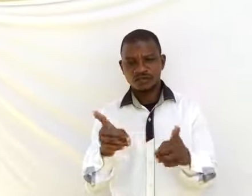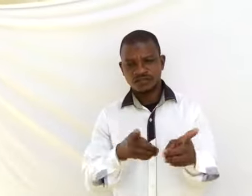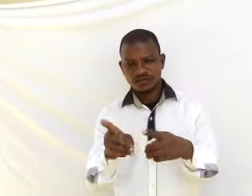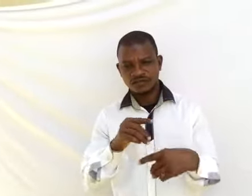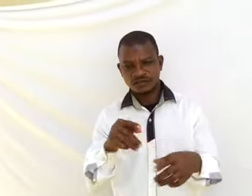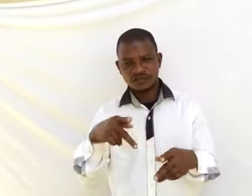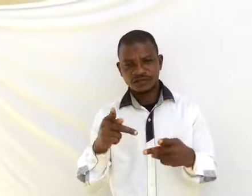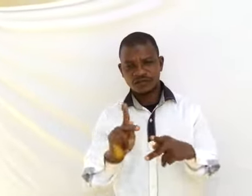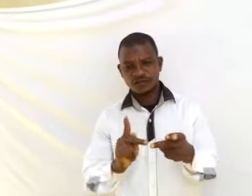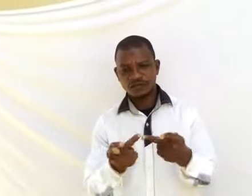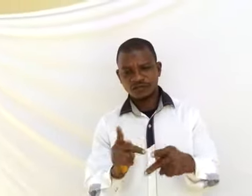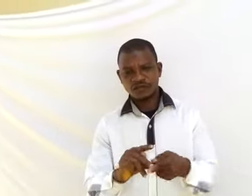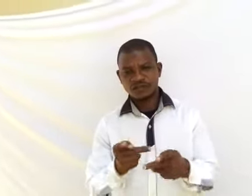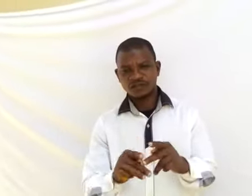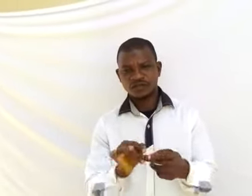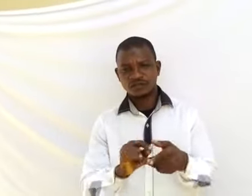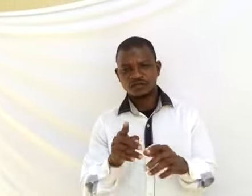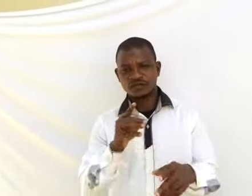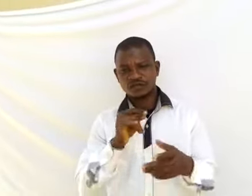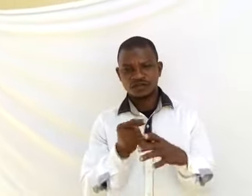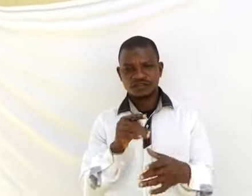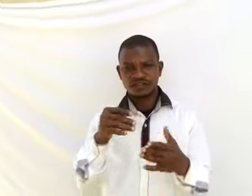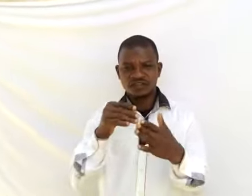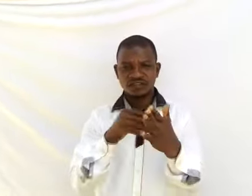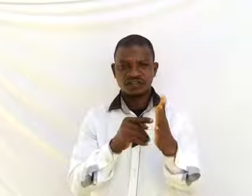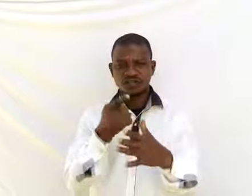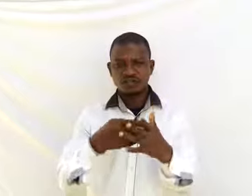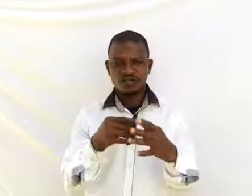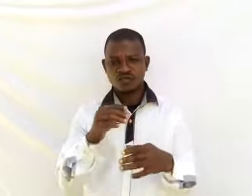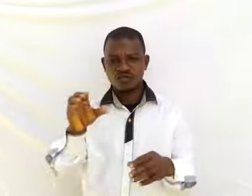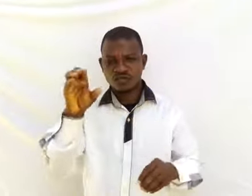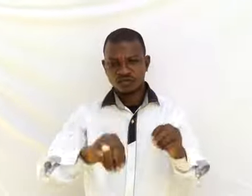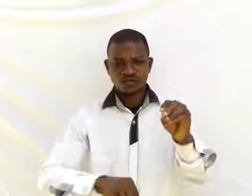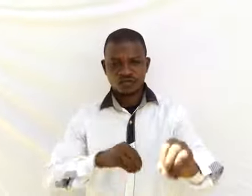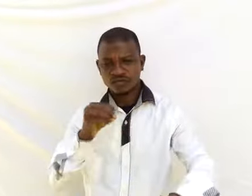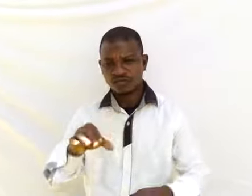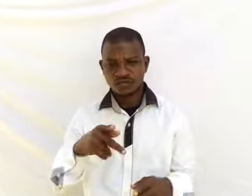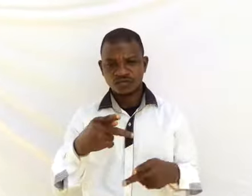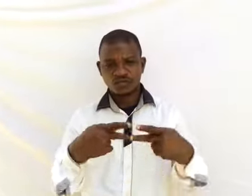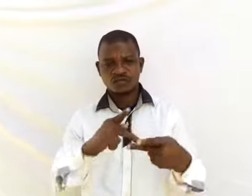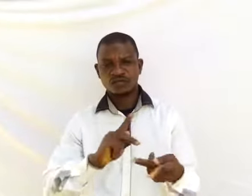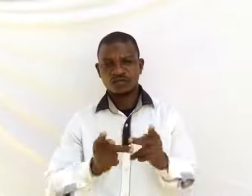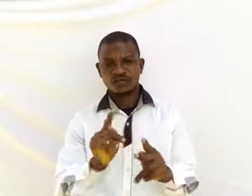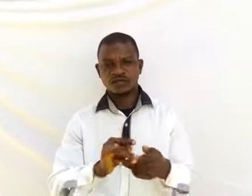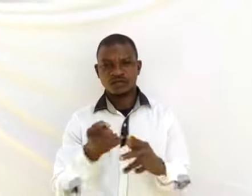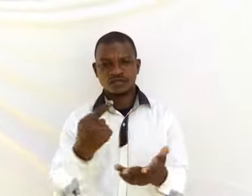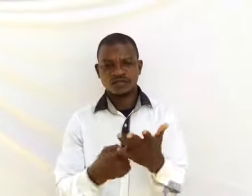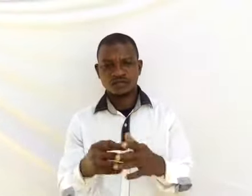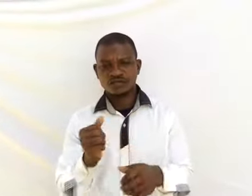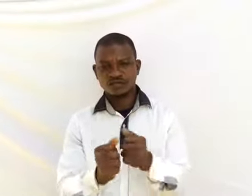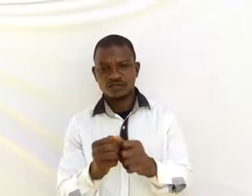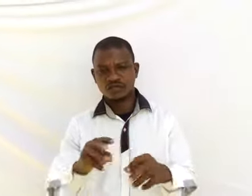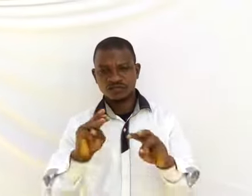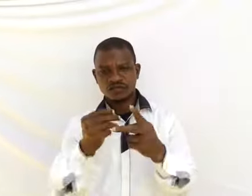population, restate what constitutes population characteristics, discuss which method is more practical